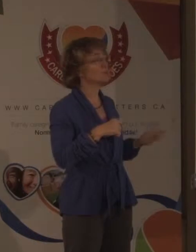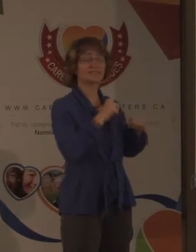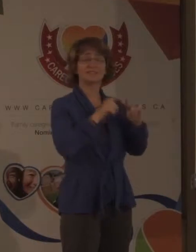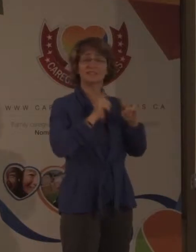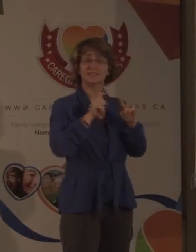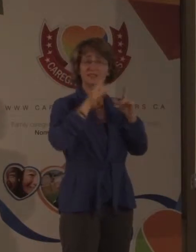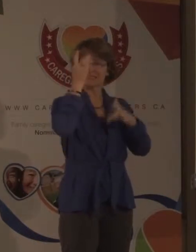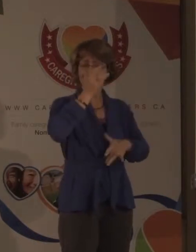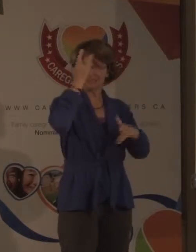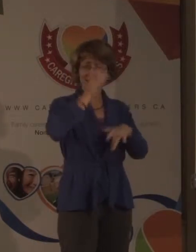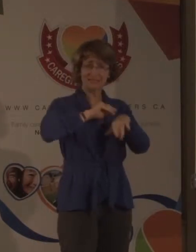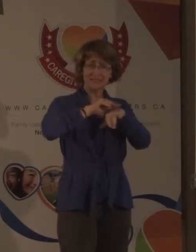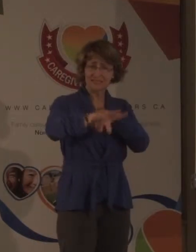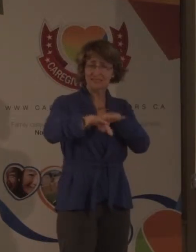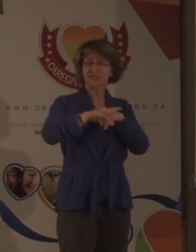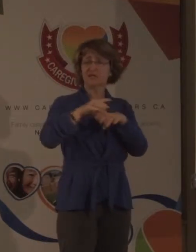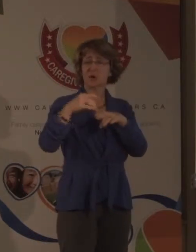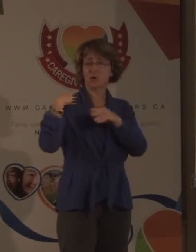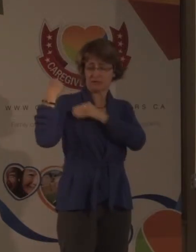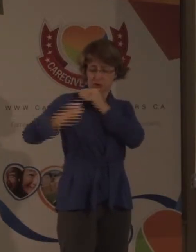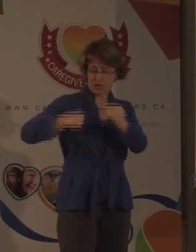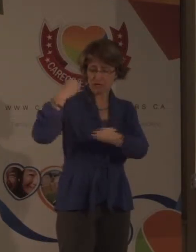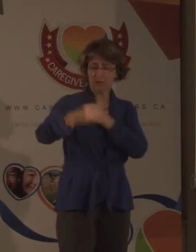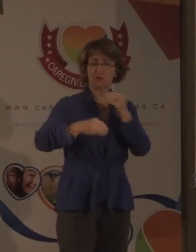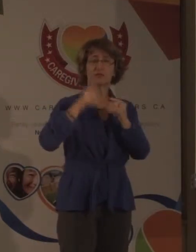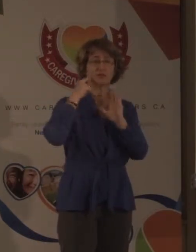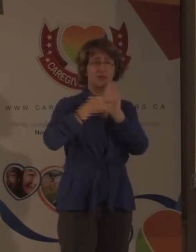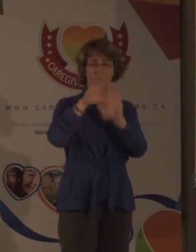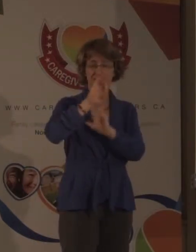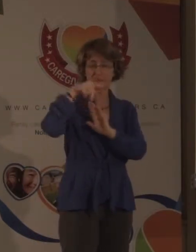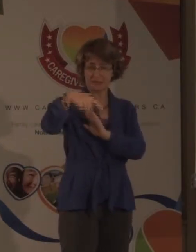diseases. Congenital diseases, cerebral palsy, etc.,